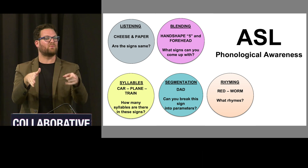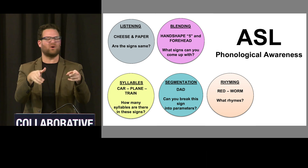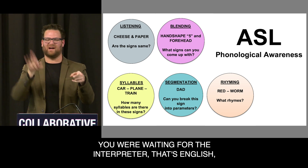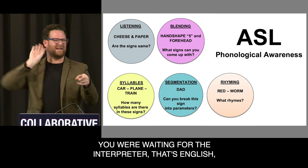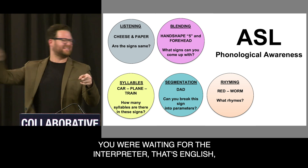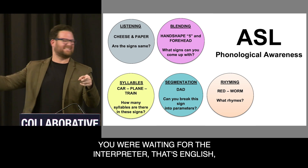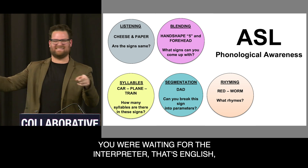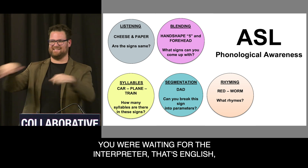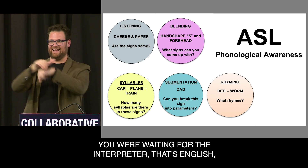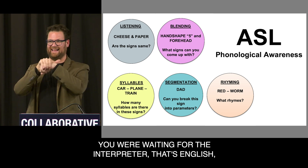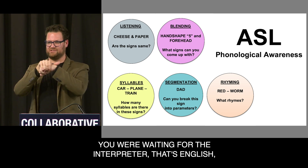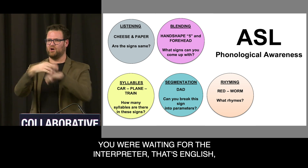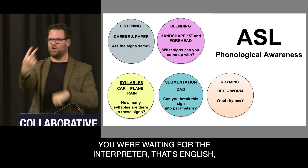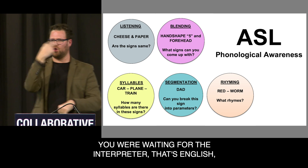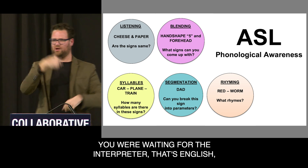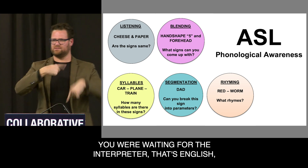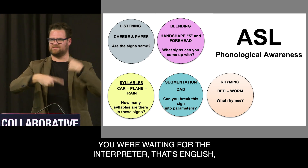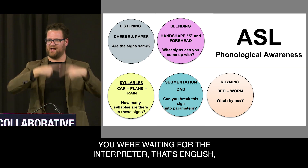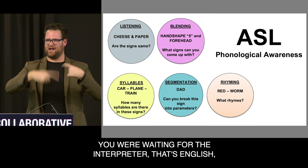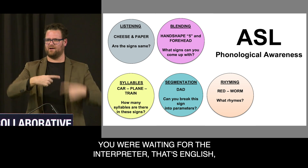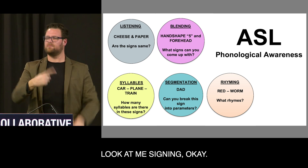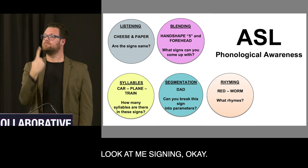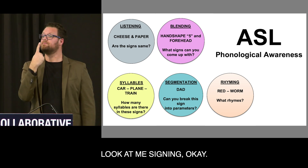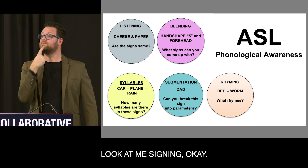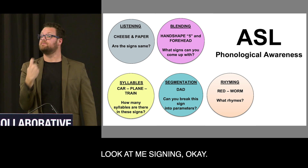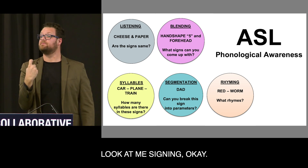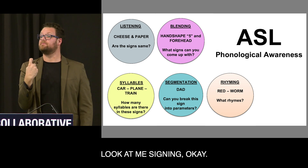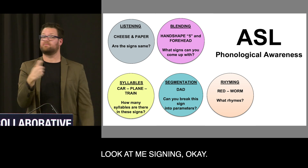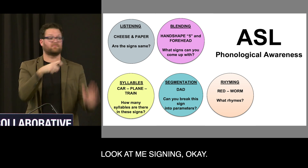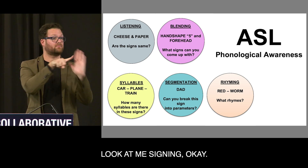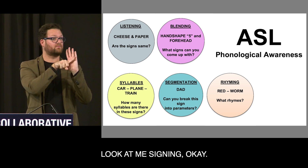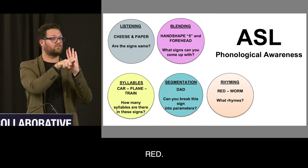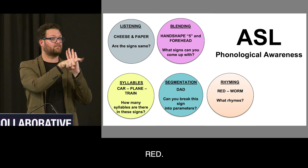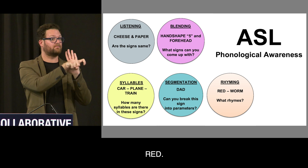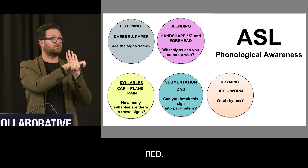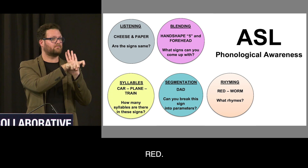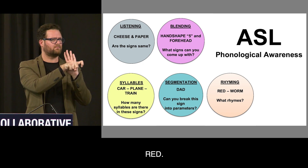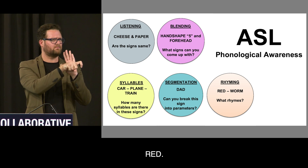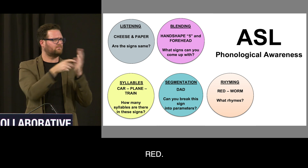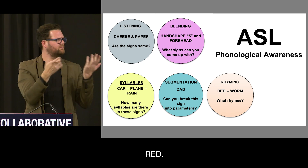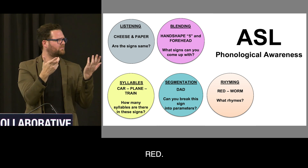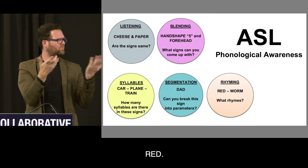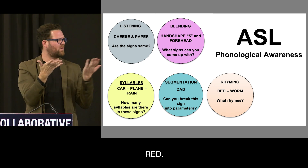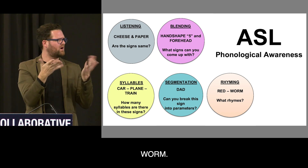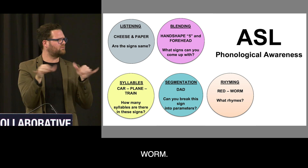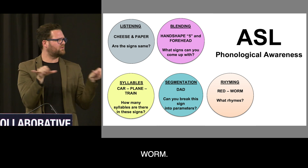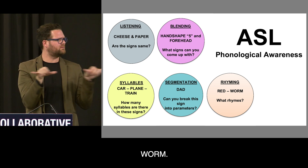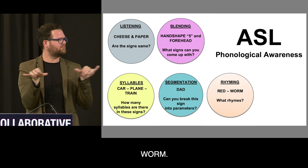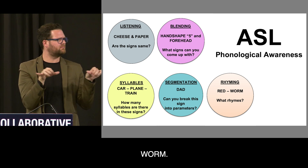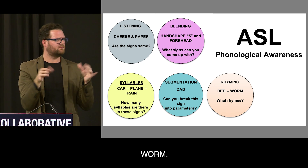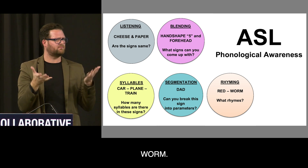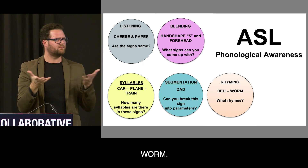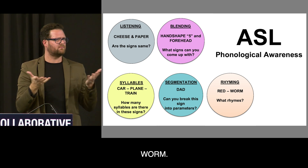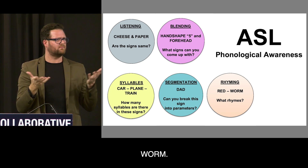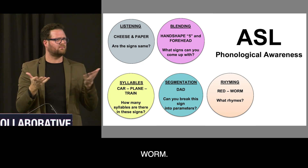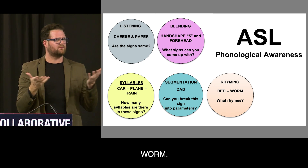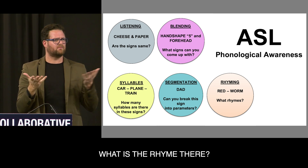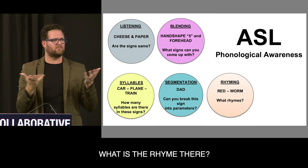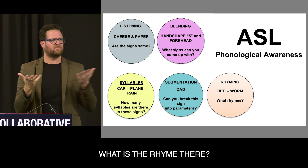You were waiting for the interpreter. That's English. Look at me signing, okay? Red, worm. What is the